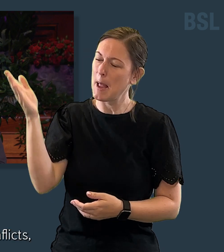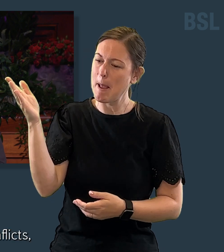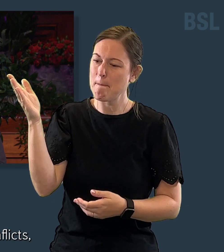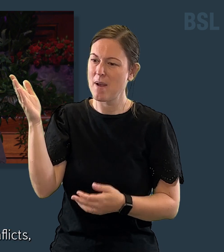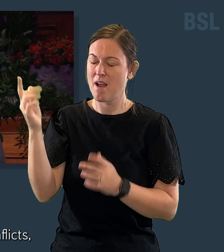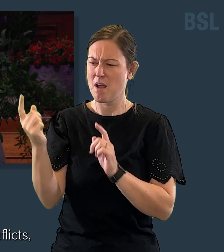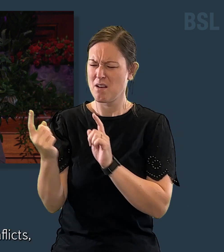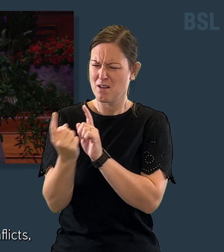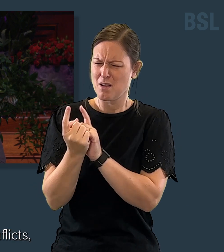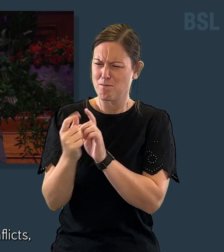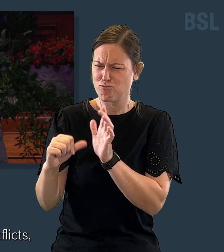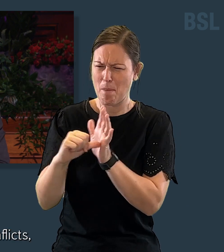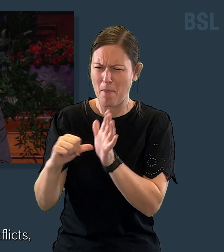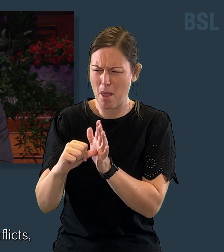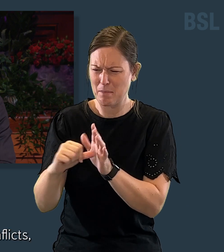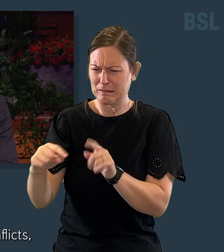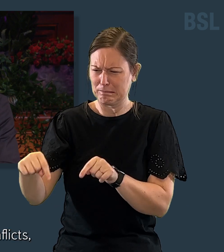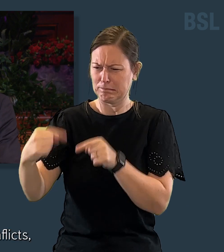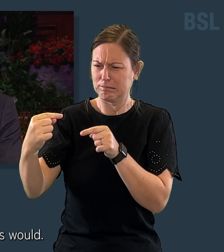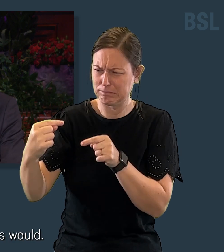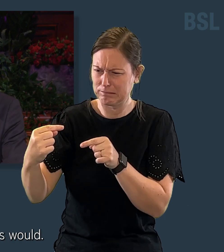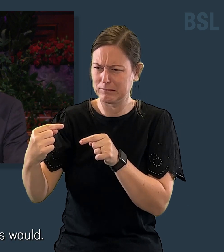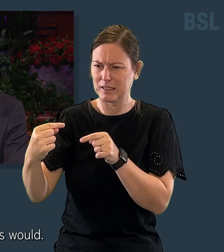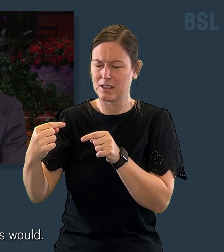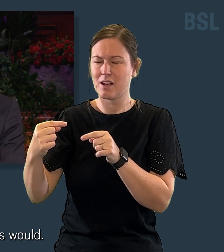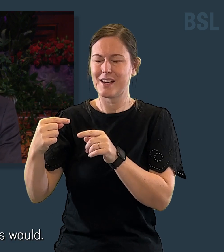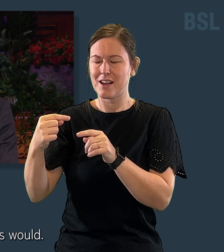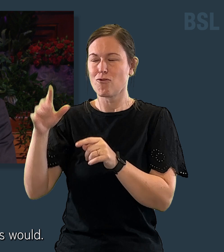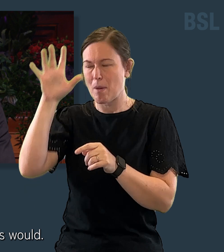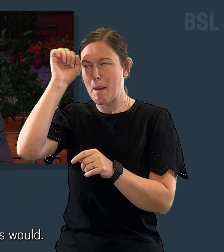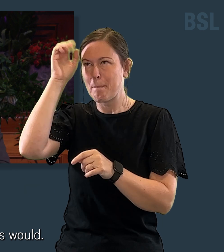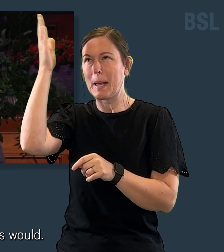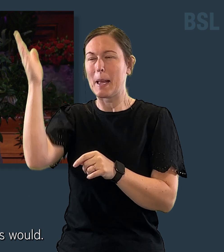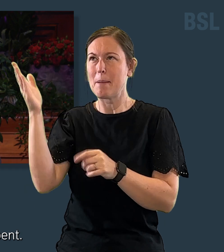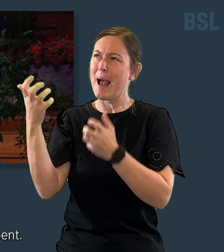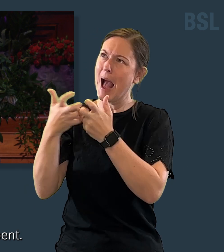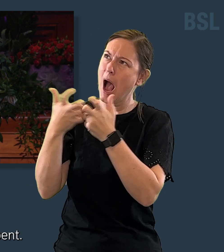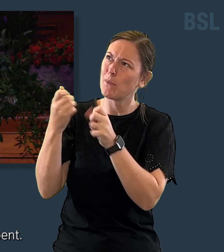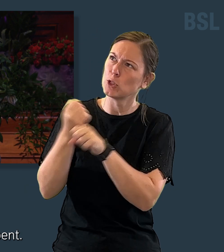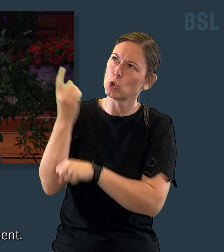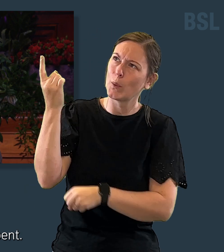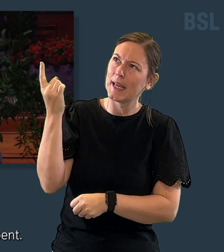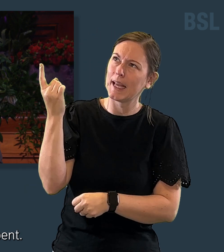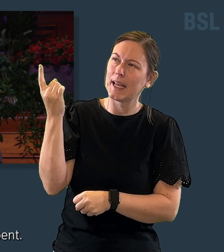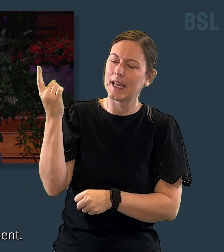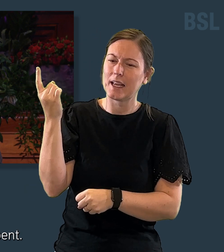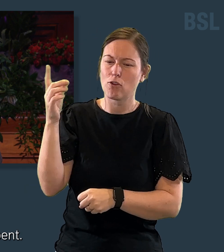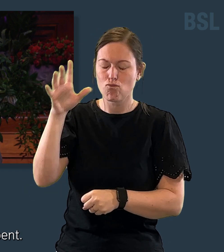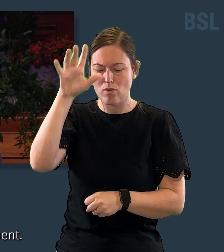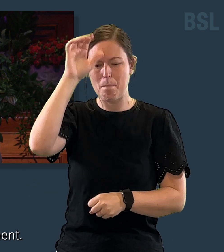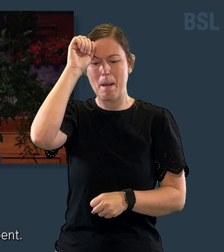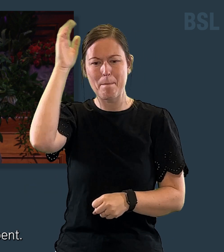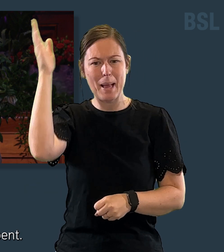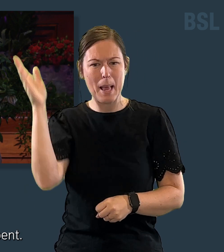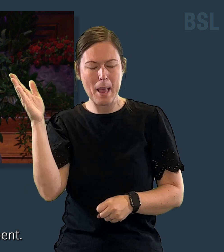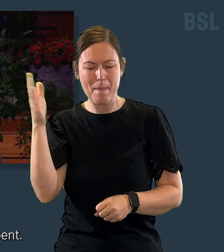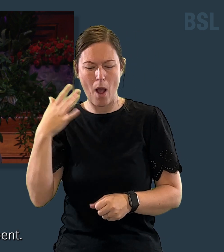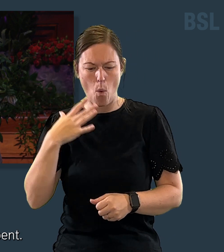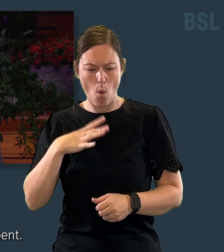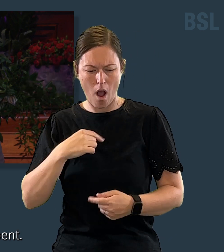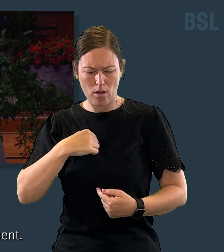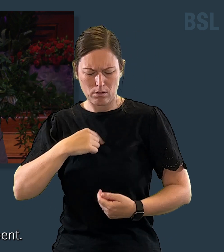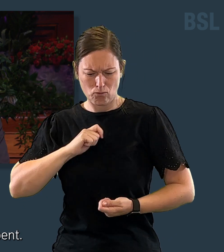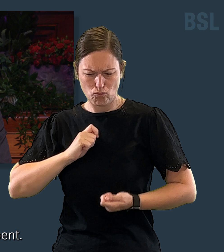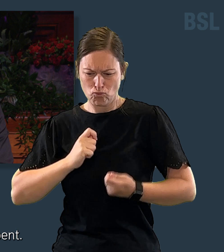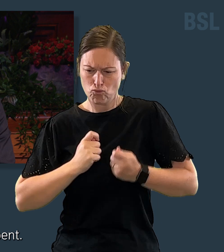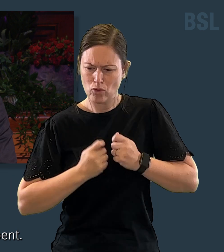remember Him when I face problems and conflicts, and I try to face them like Jesus would. When I remember Him, I feel